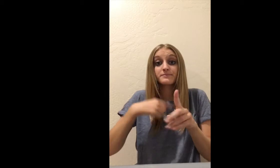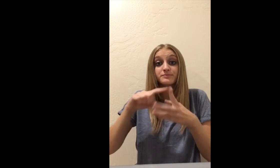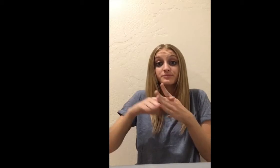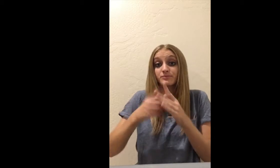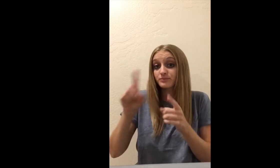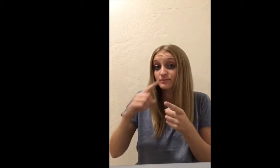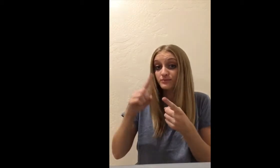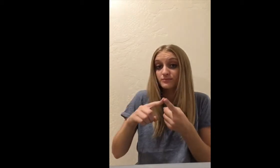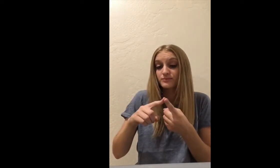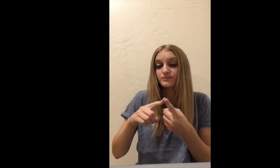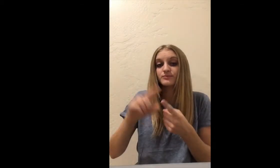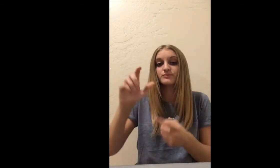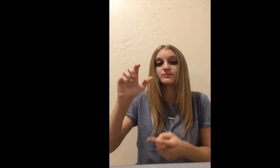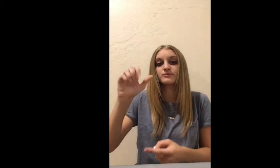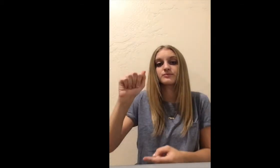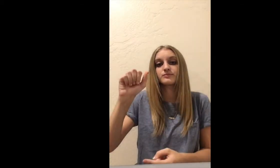I started ASL